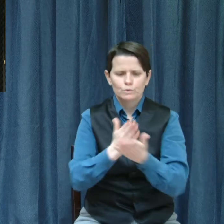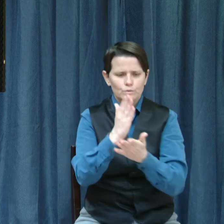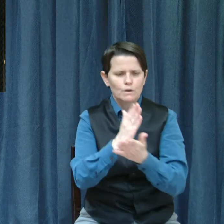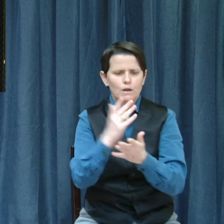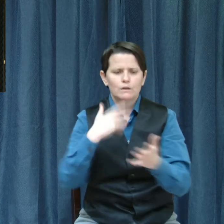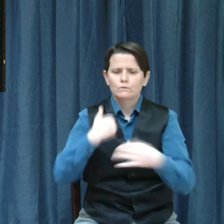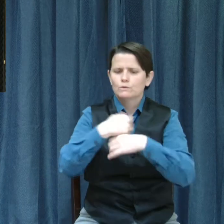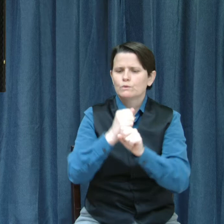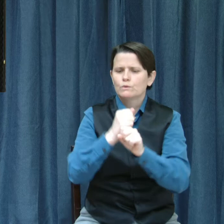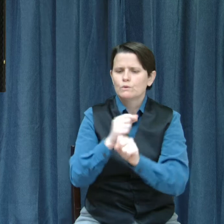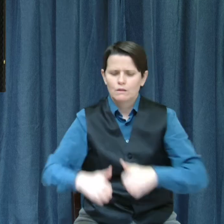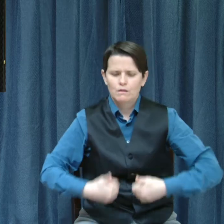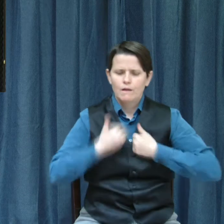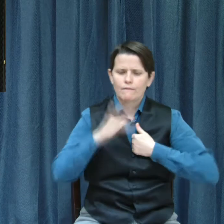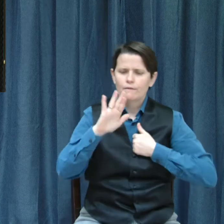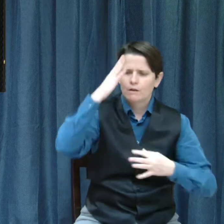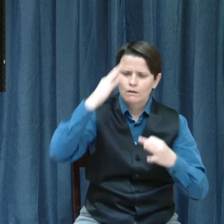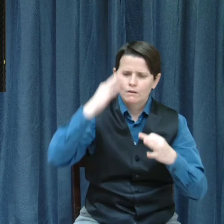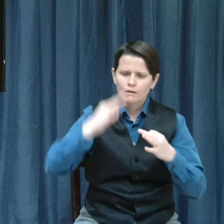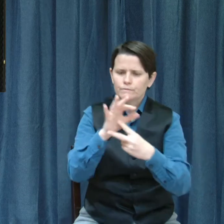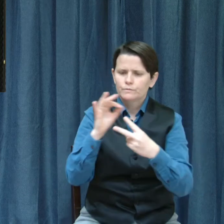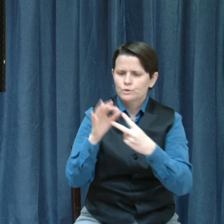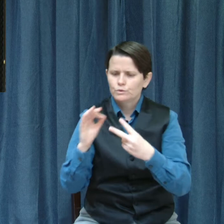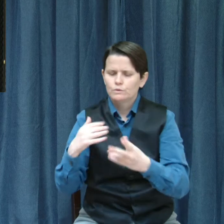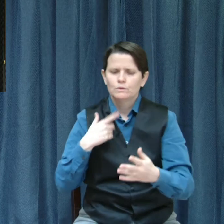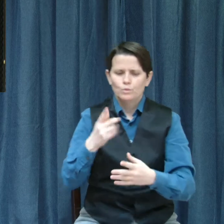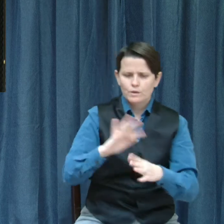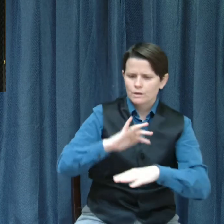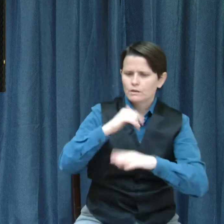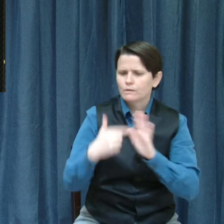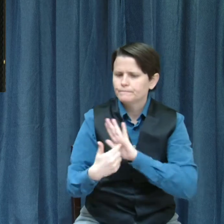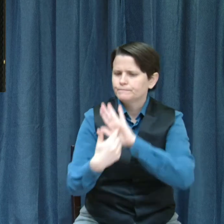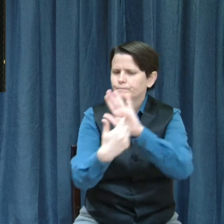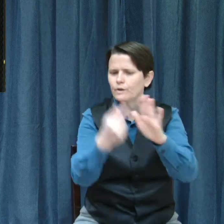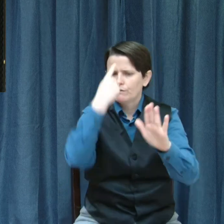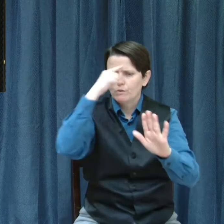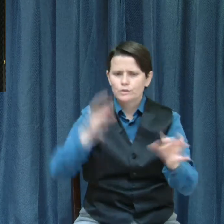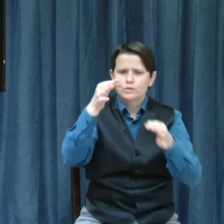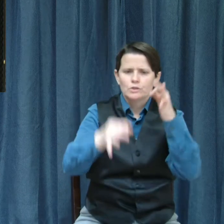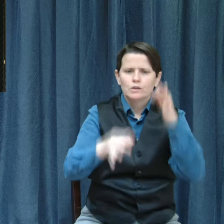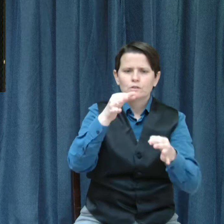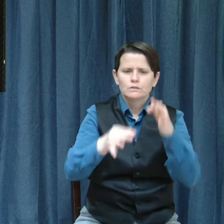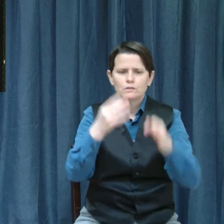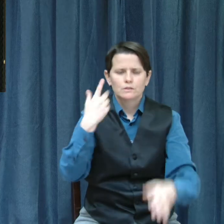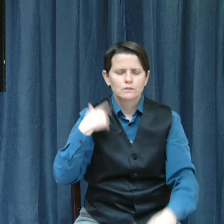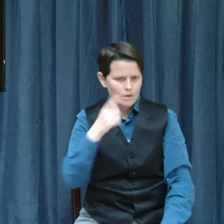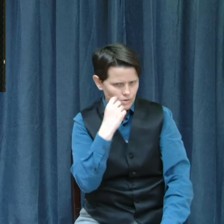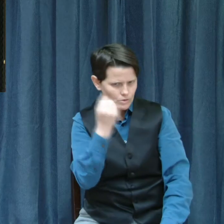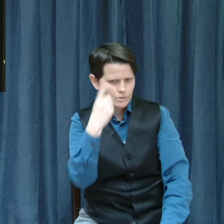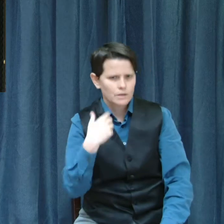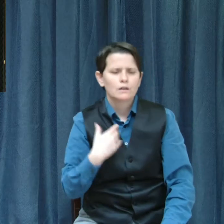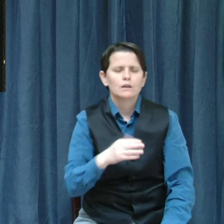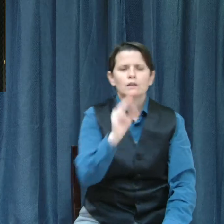and confusion, we stand for justice and understanding. That was one of Martin Luther King's big things. We can't have peace until we